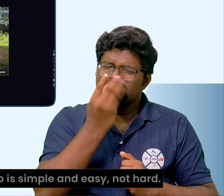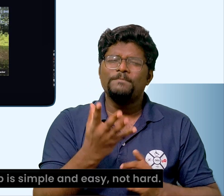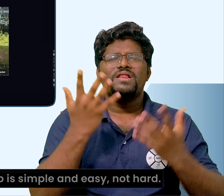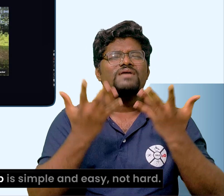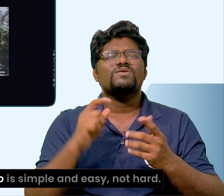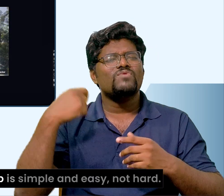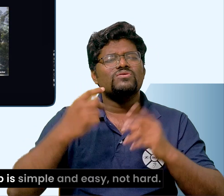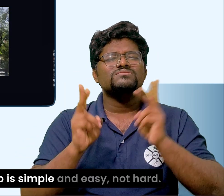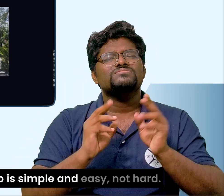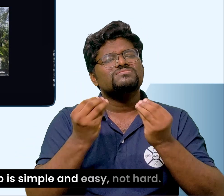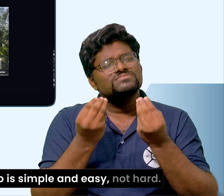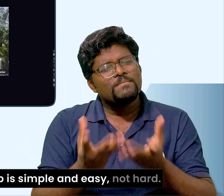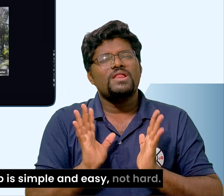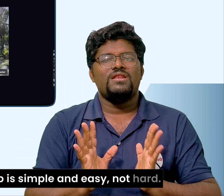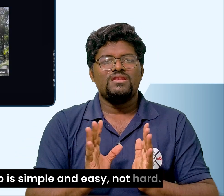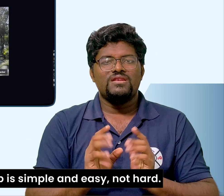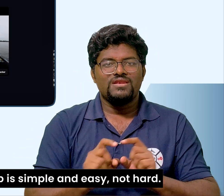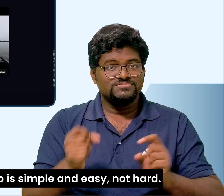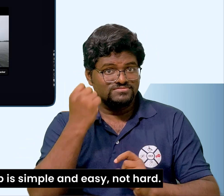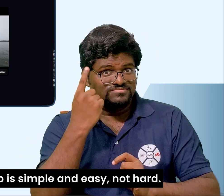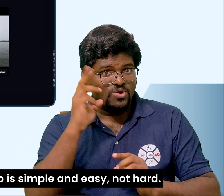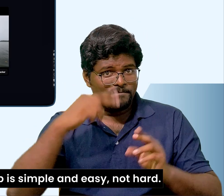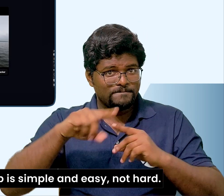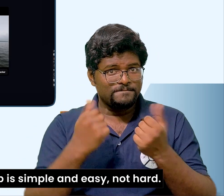Editing videos in Clipchamp is simple and easy, not hard.